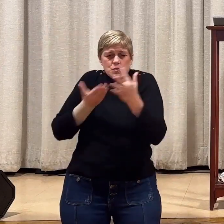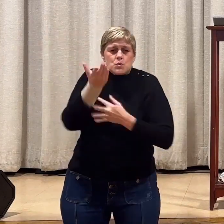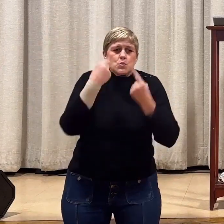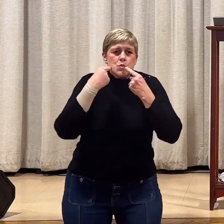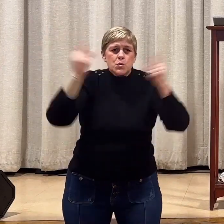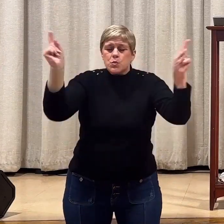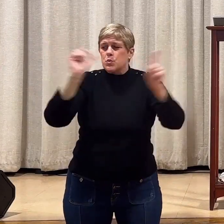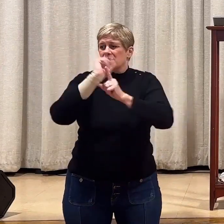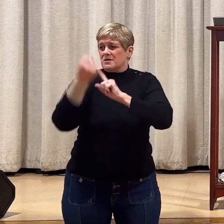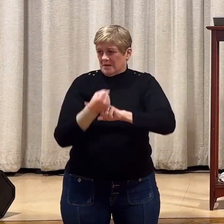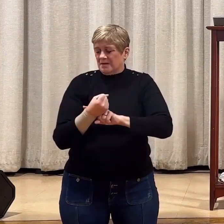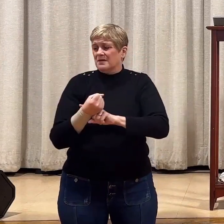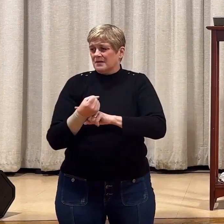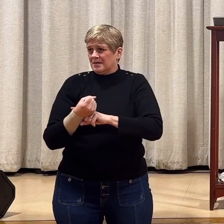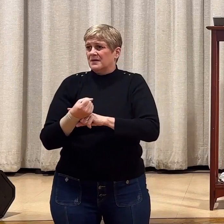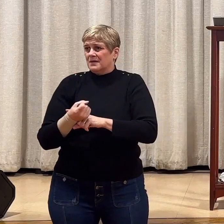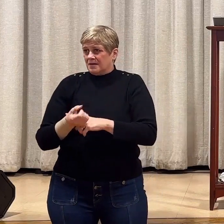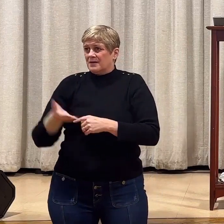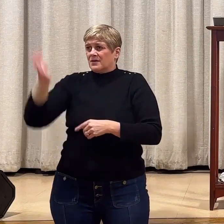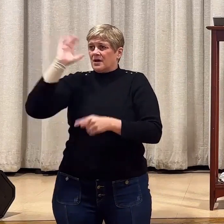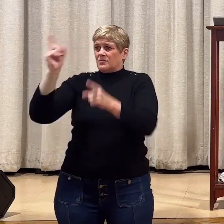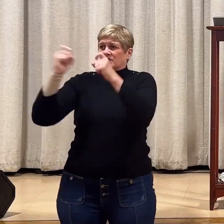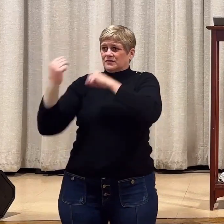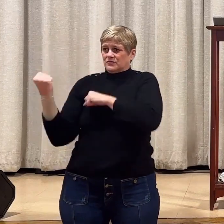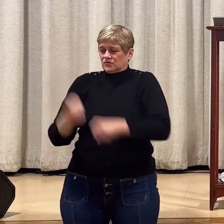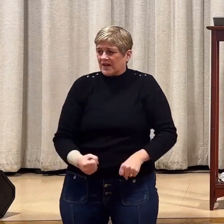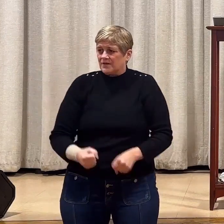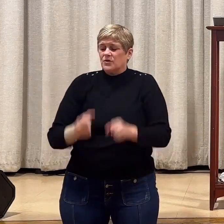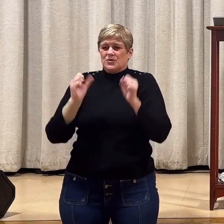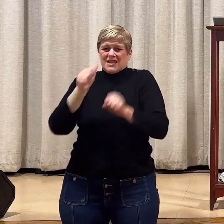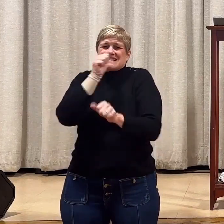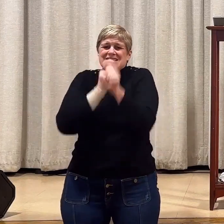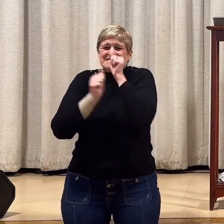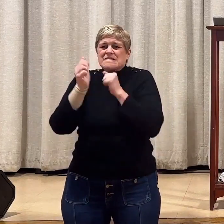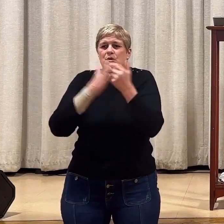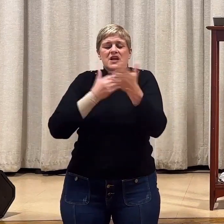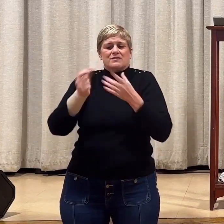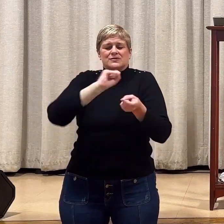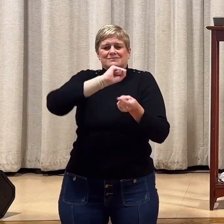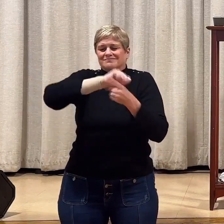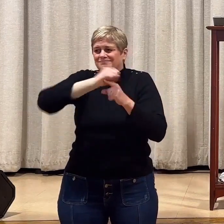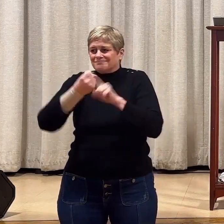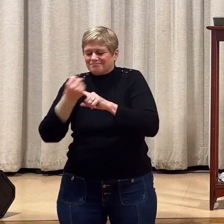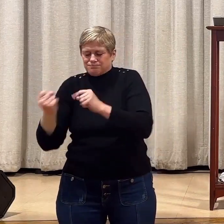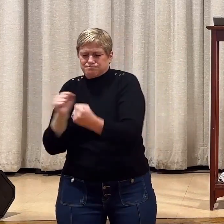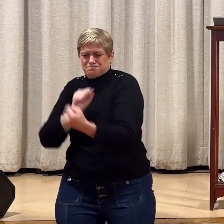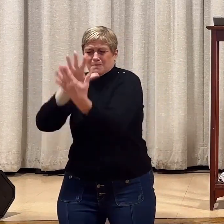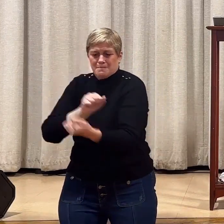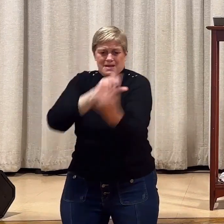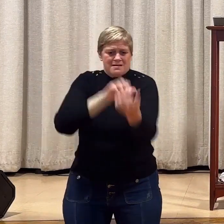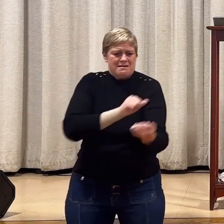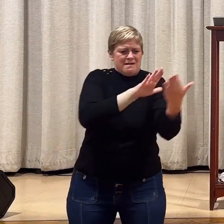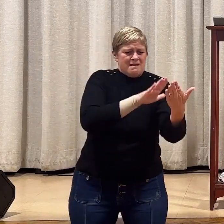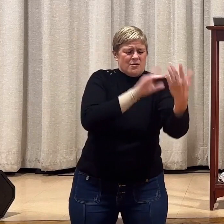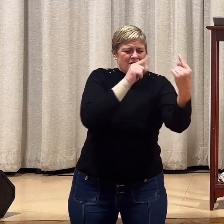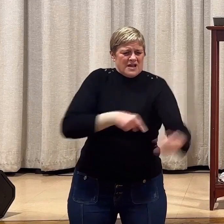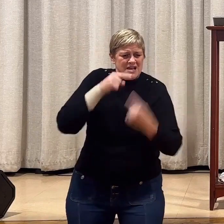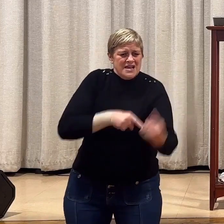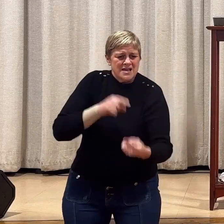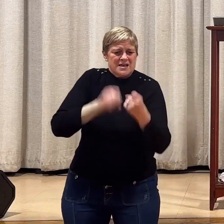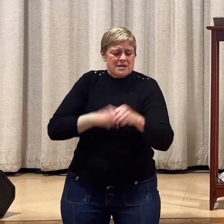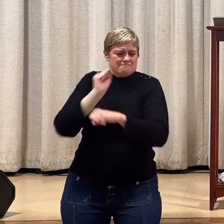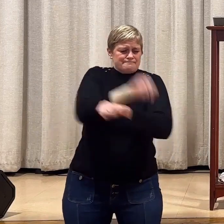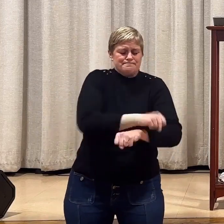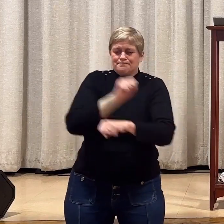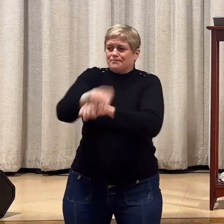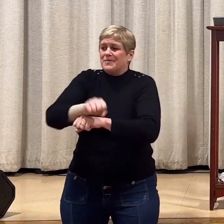your strength, made over to you, so that you may be able to bear whatever lies upon you, and therefore find such strange expression in